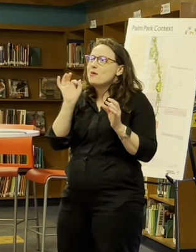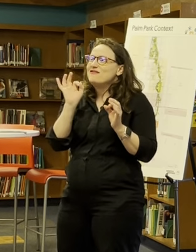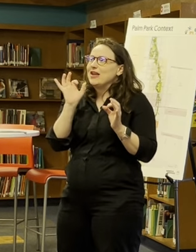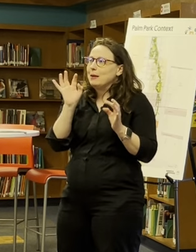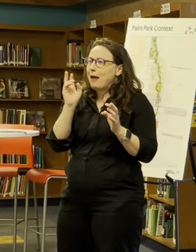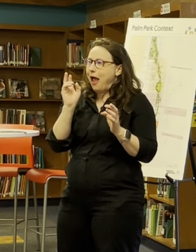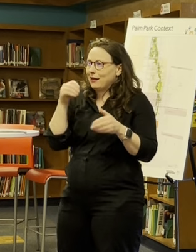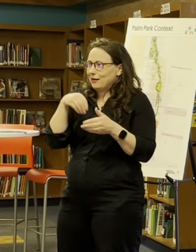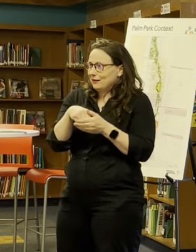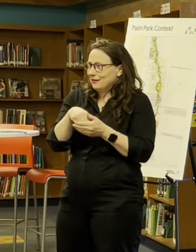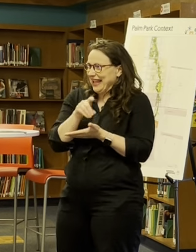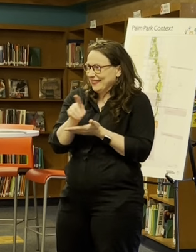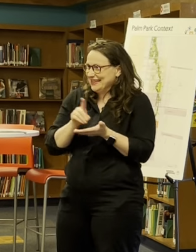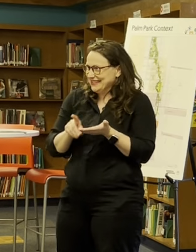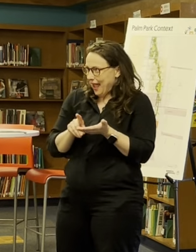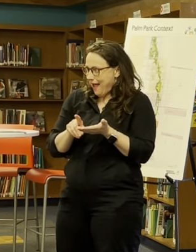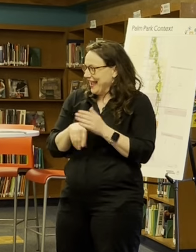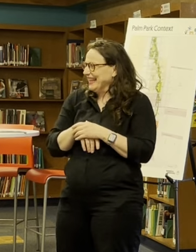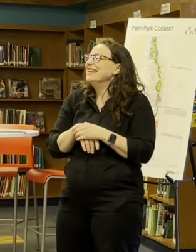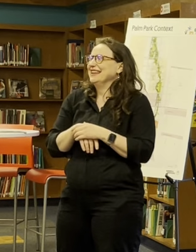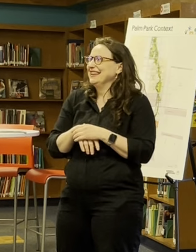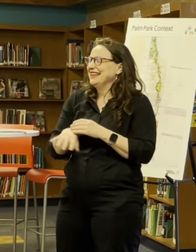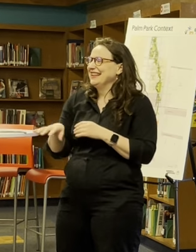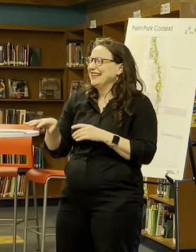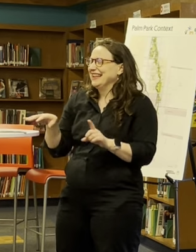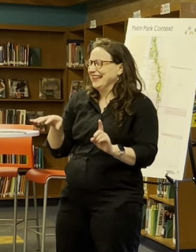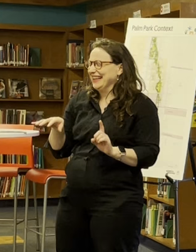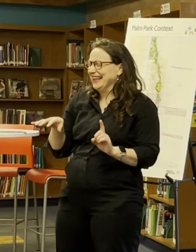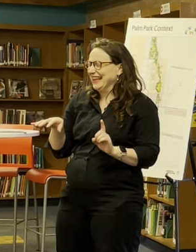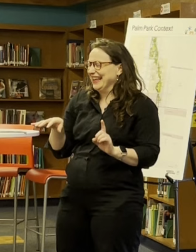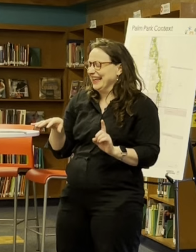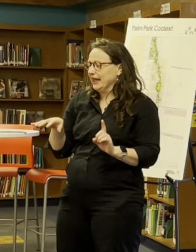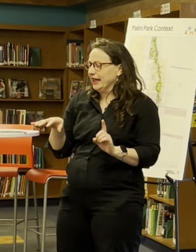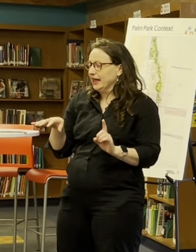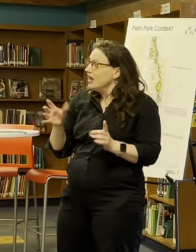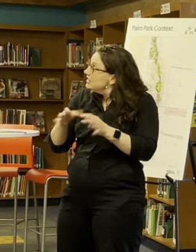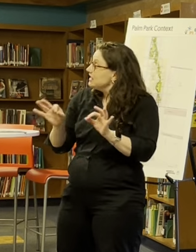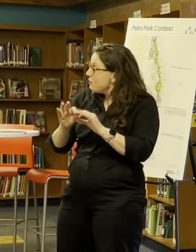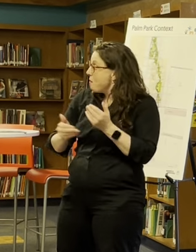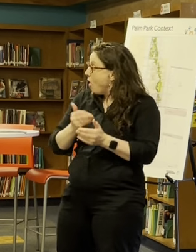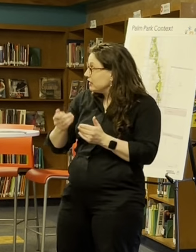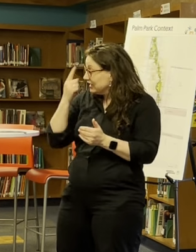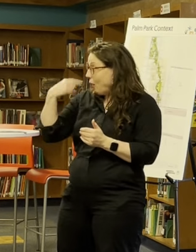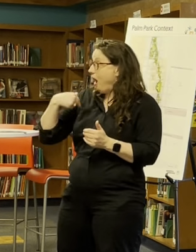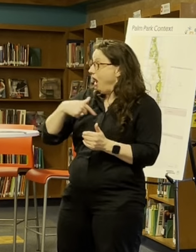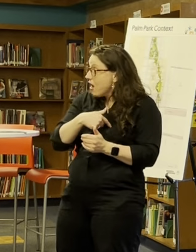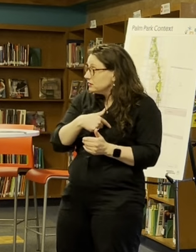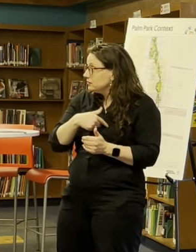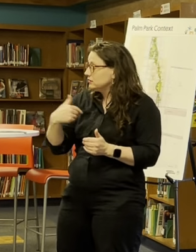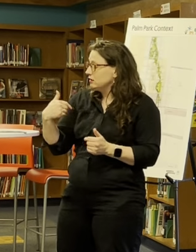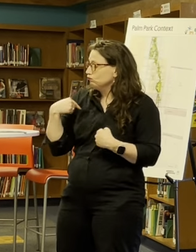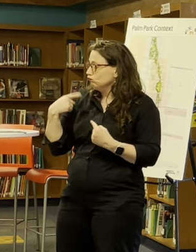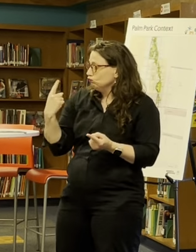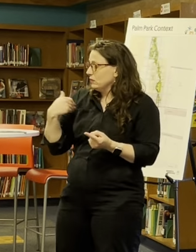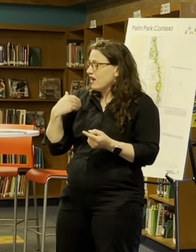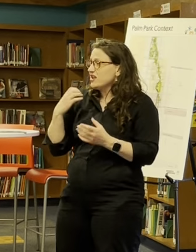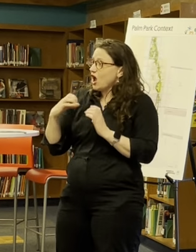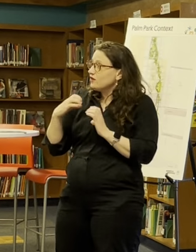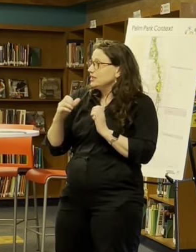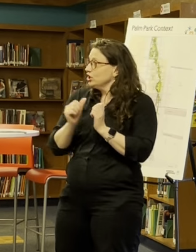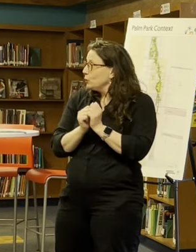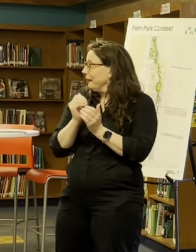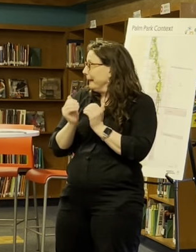the preliminary design that you'll see in the presentation today. It's an important process for us. We have been having